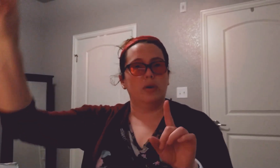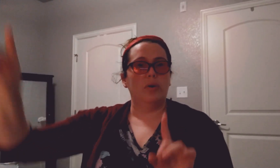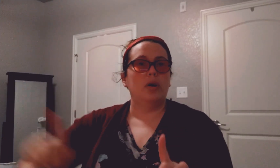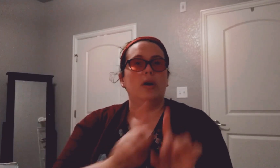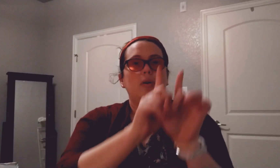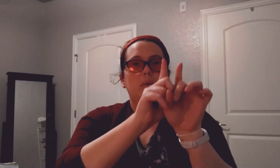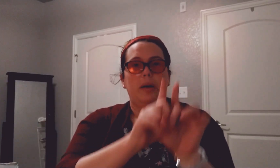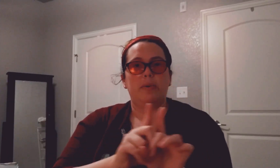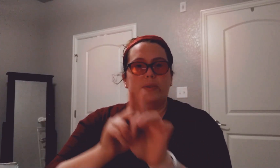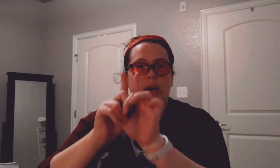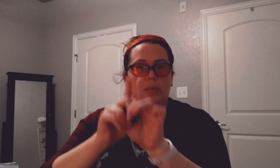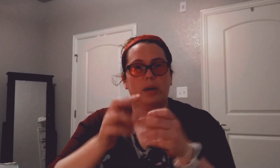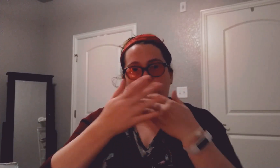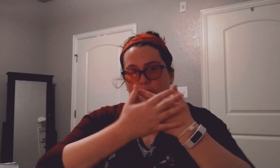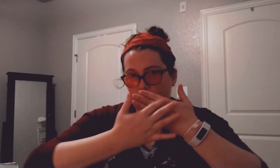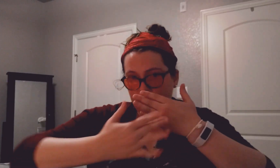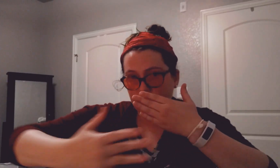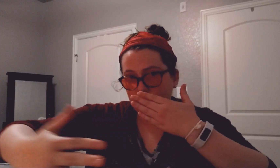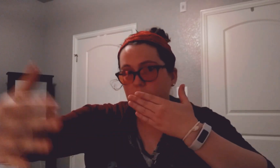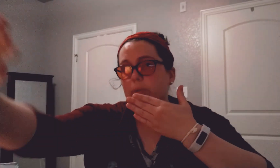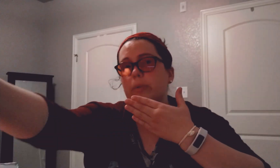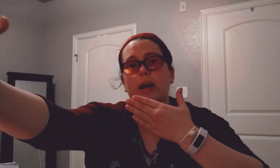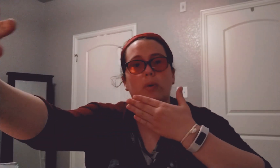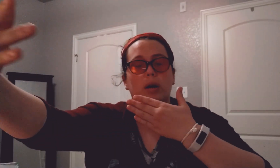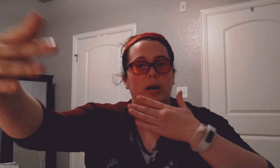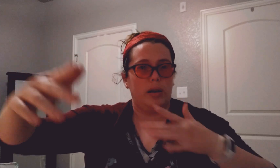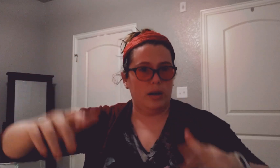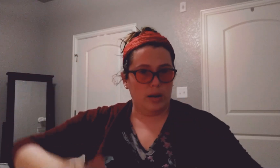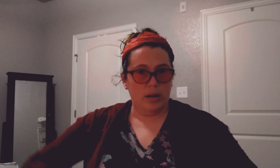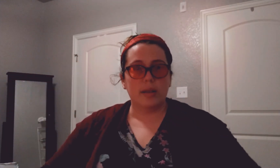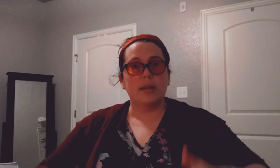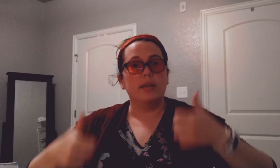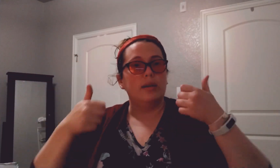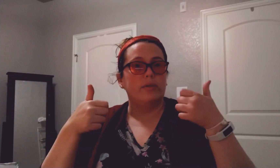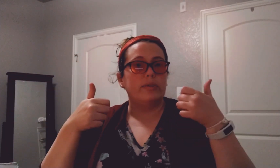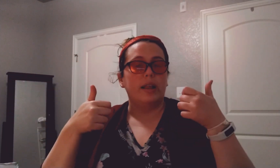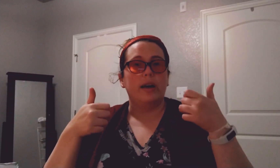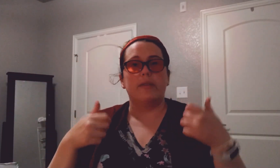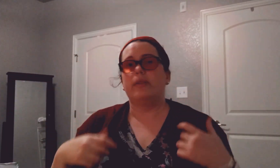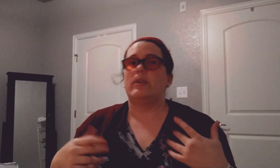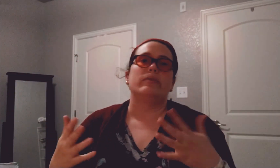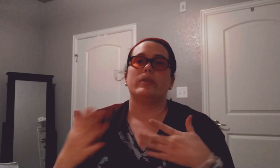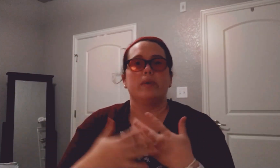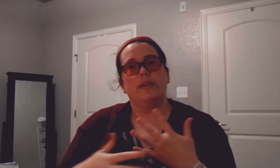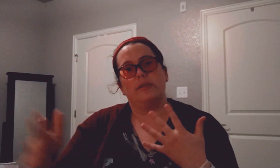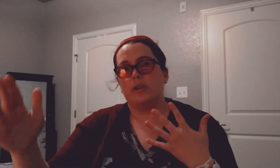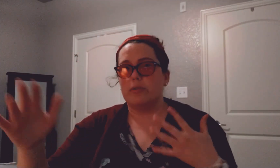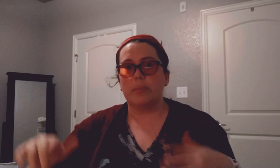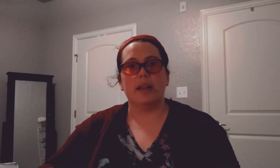So right beside me from now on, and then you say life, so for the rest of my